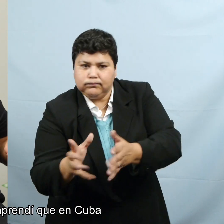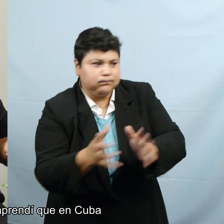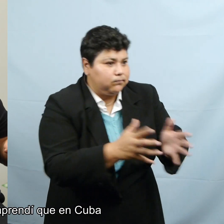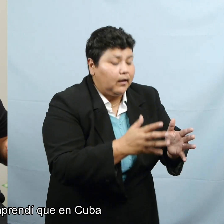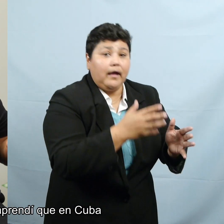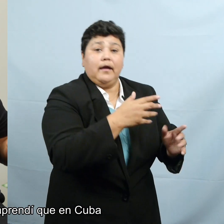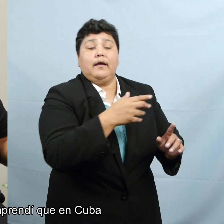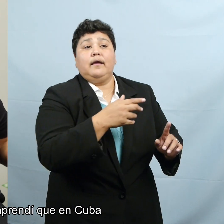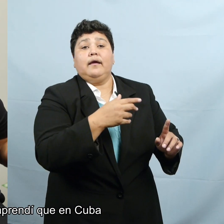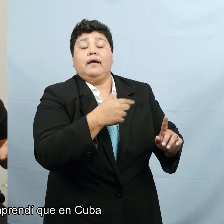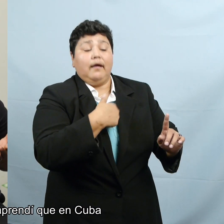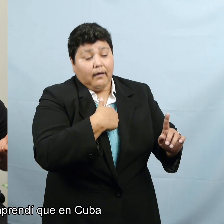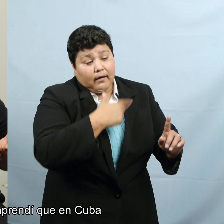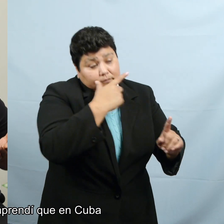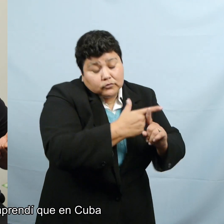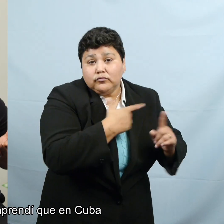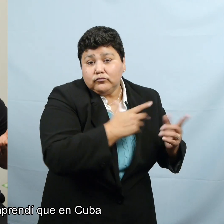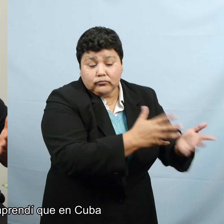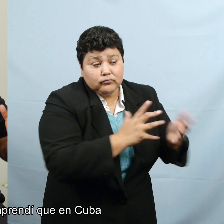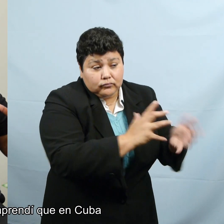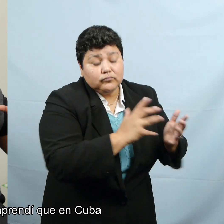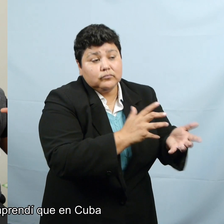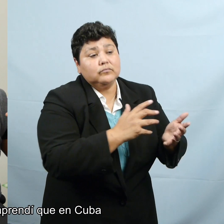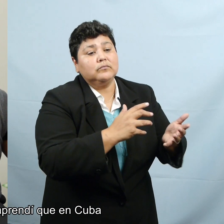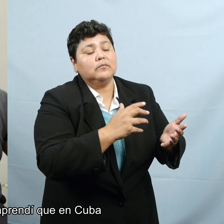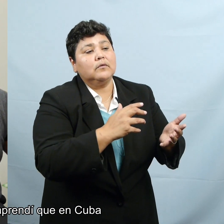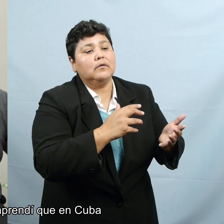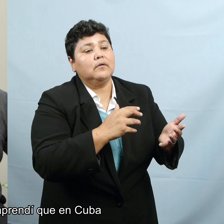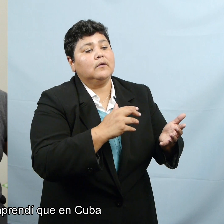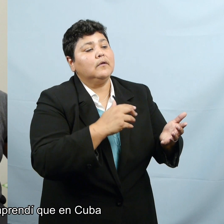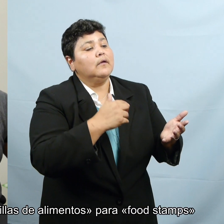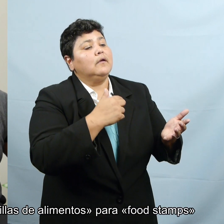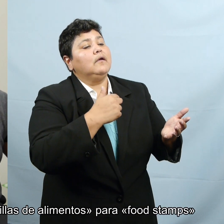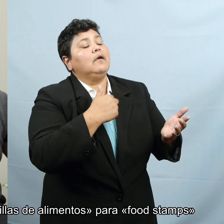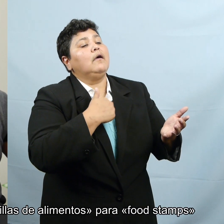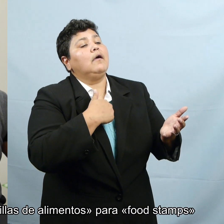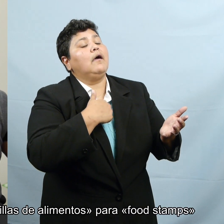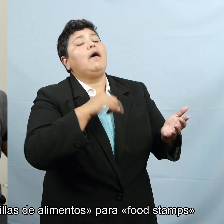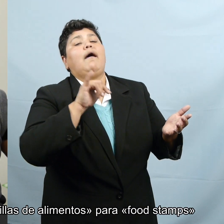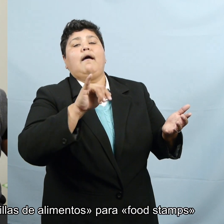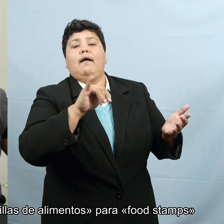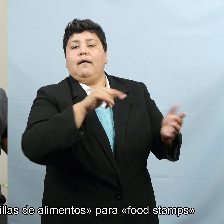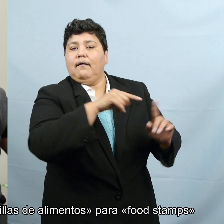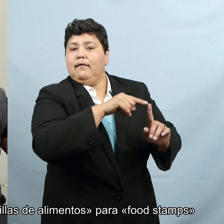I found out that in Cuba,